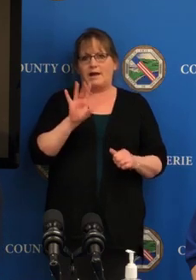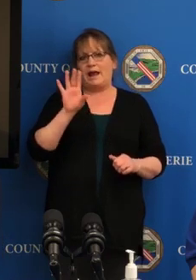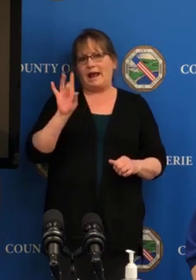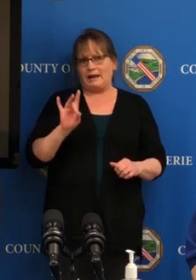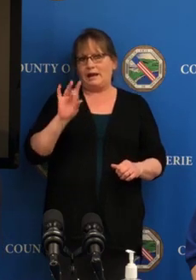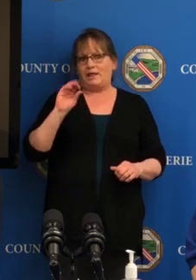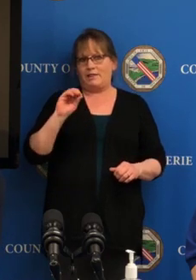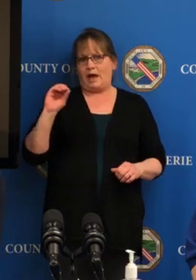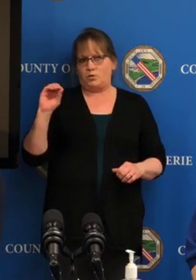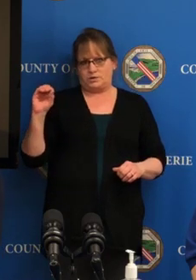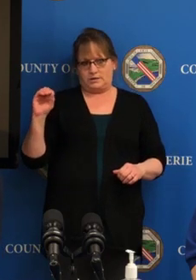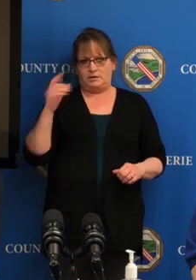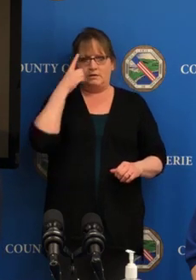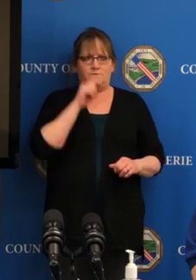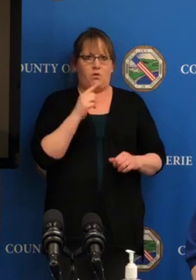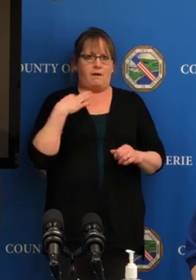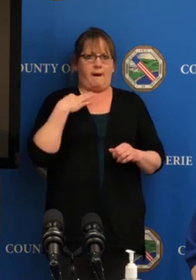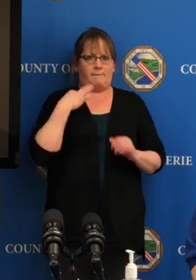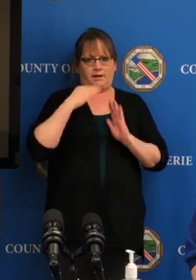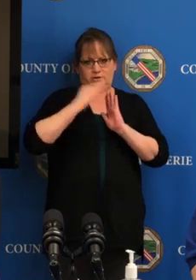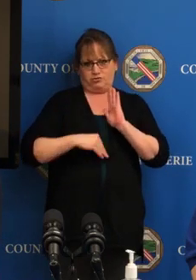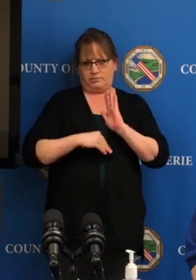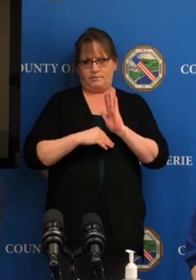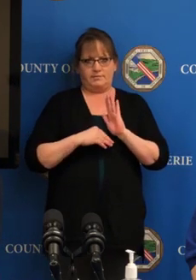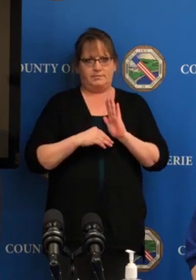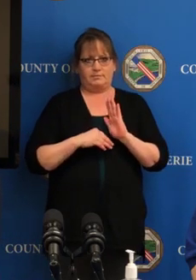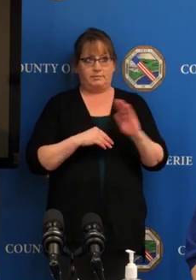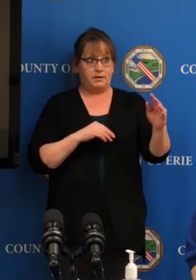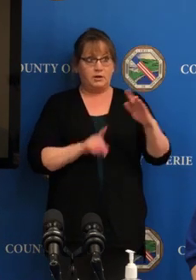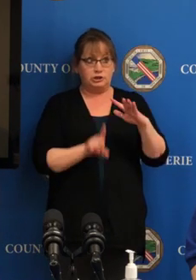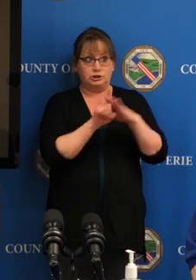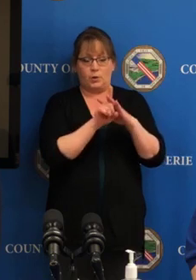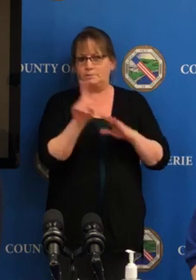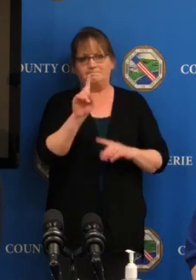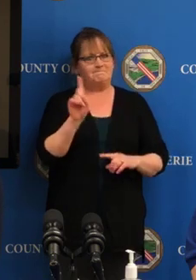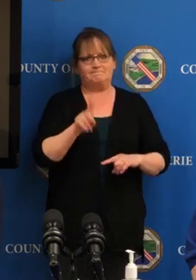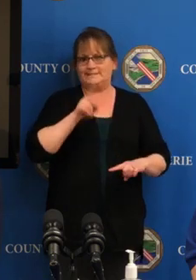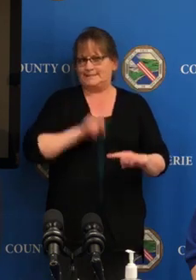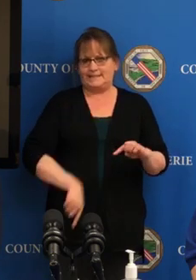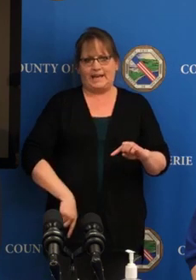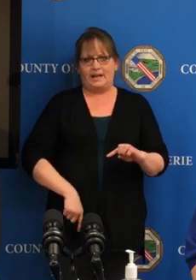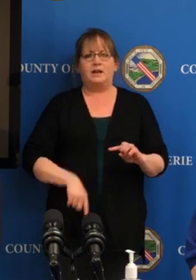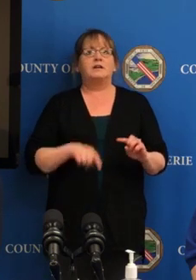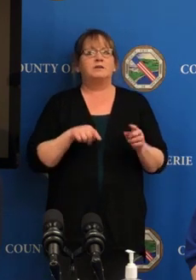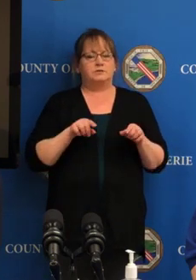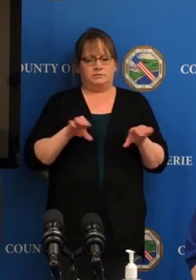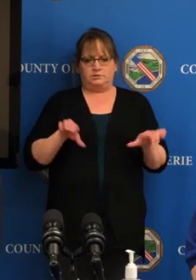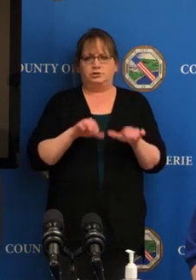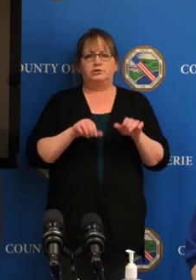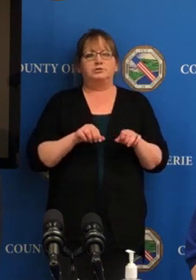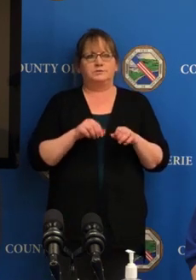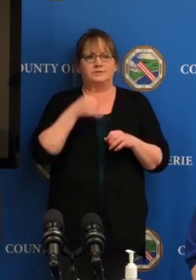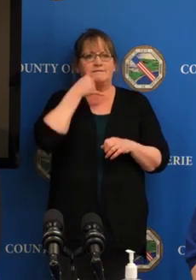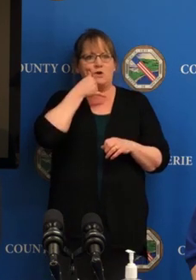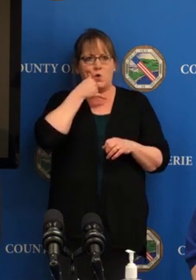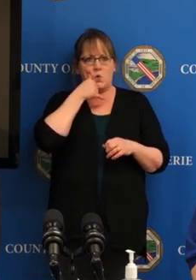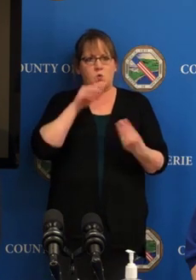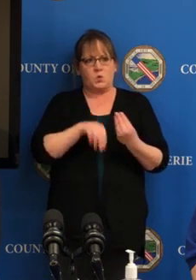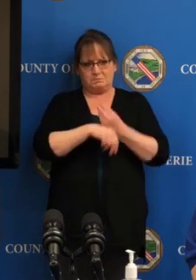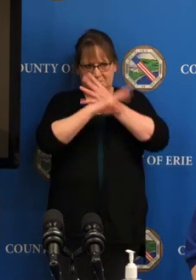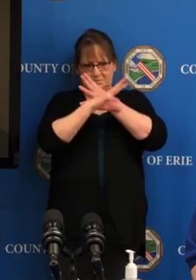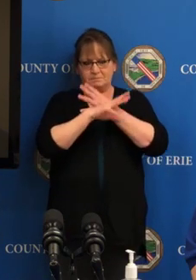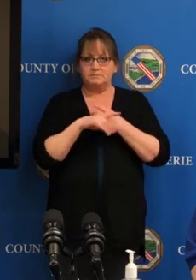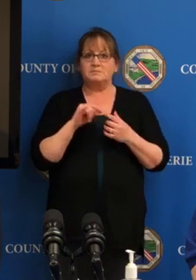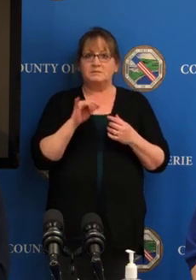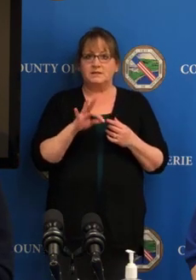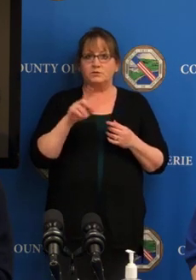858-8000 for an application. No in-person interview is required. Interviews can be done over the phone. And if you need to apply for